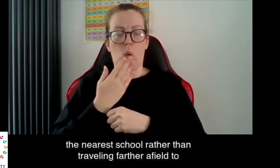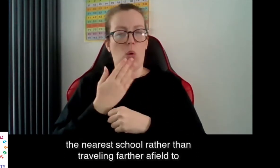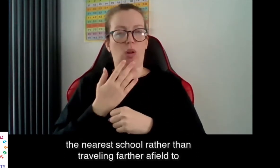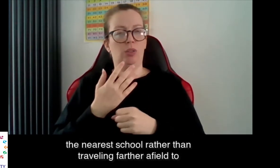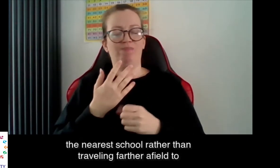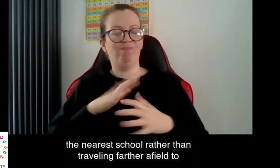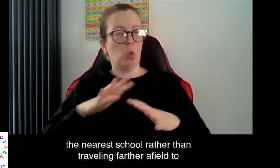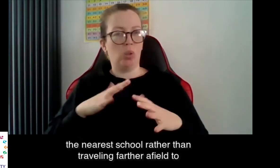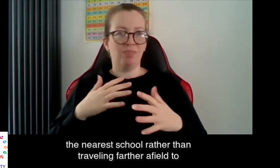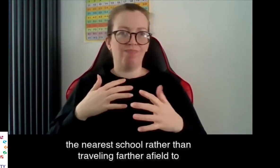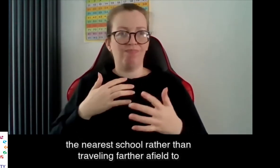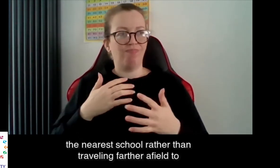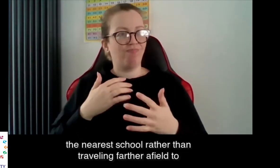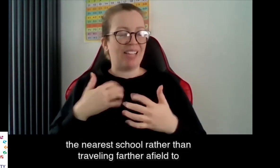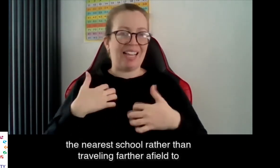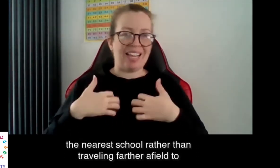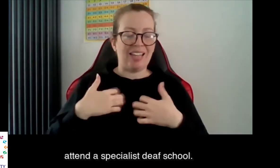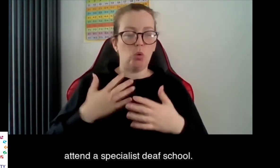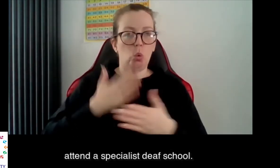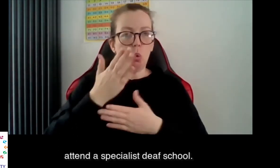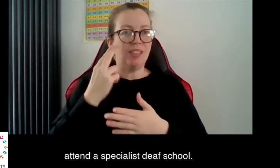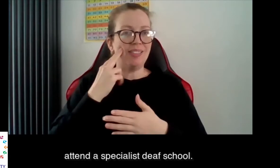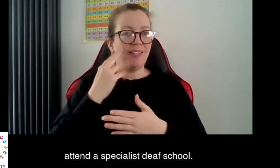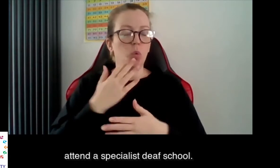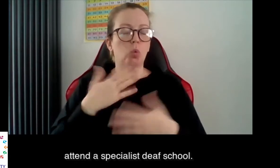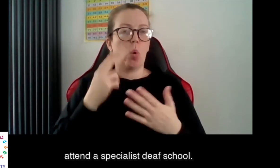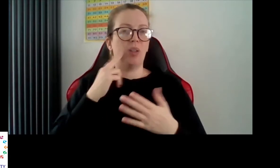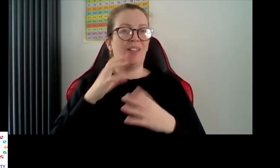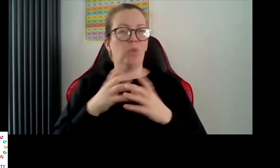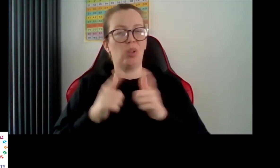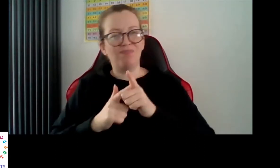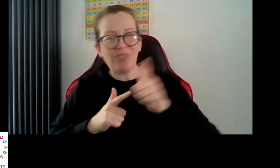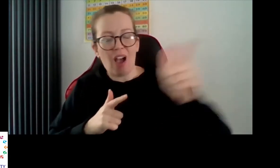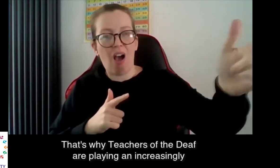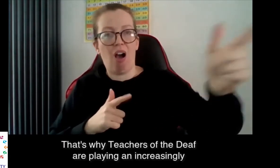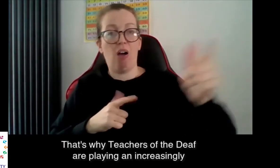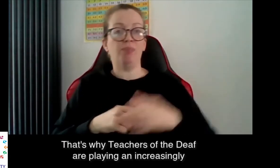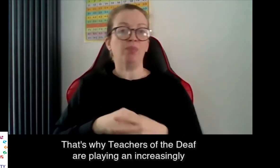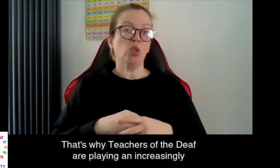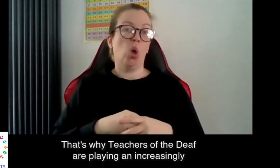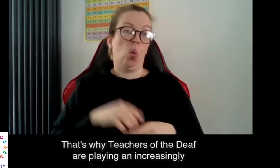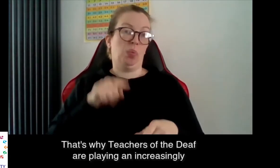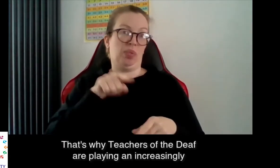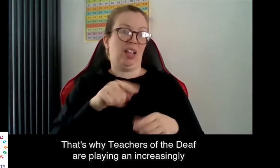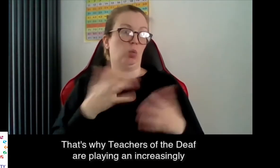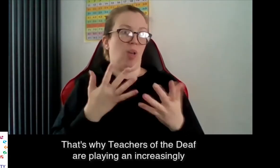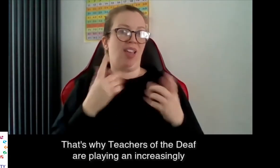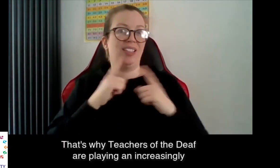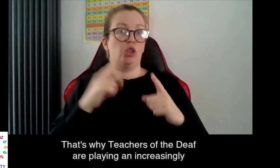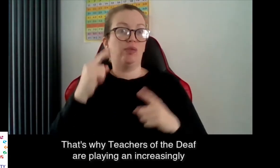than travelling farther afield to attend a specialist deaf school. That's why teachers of the deaf are